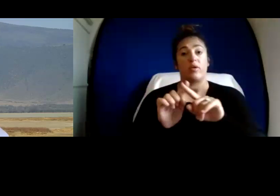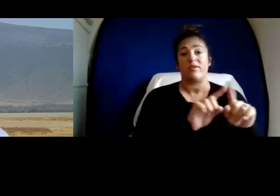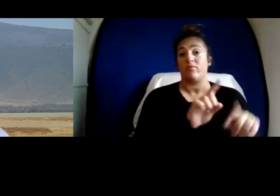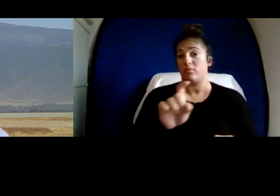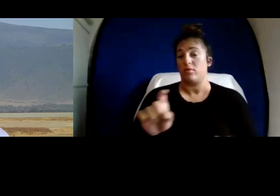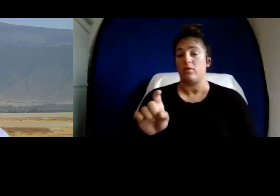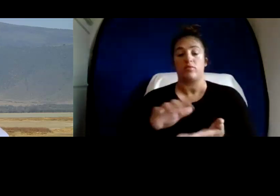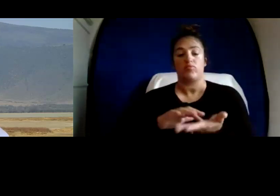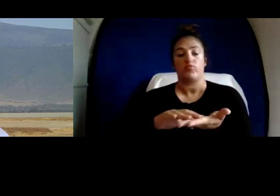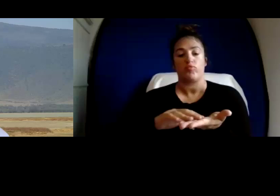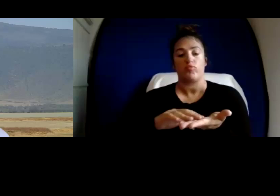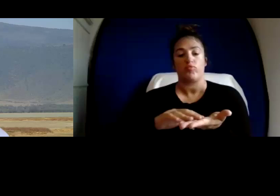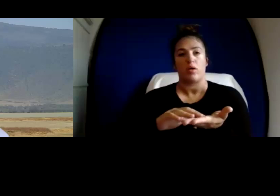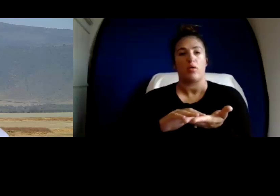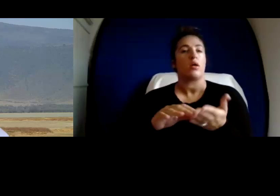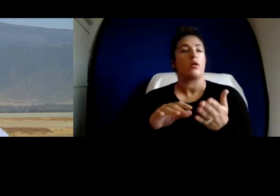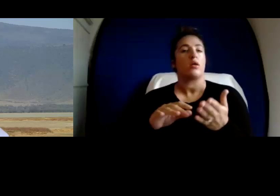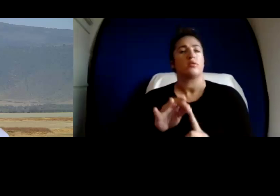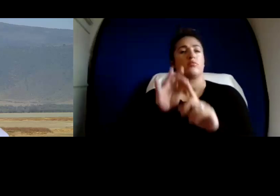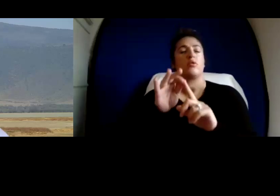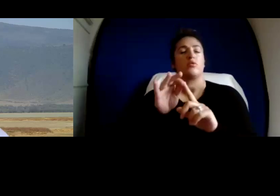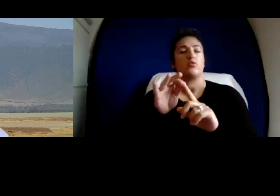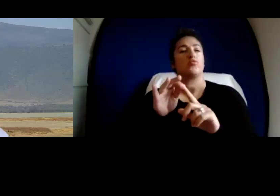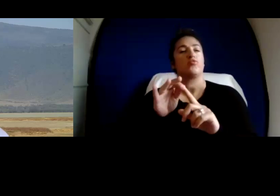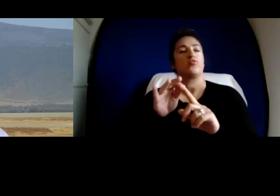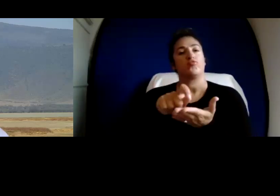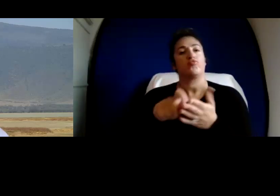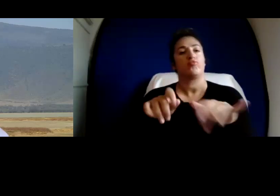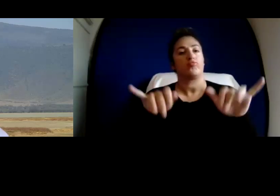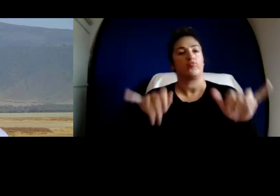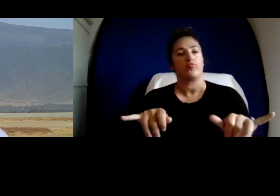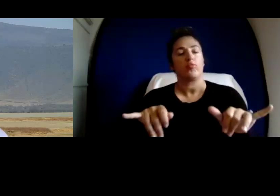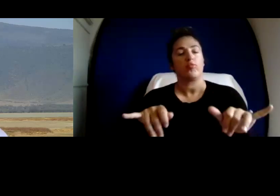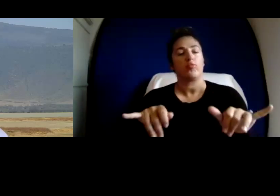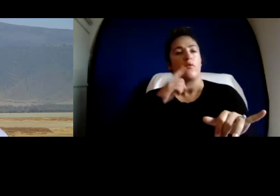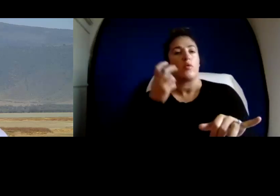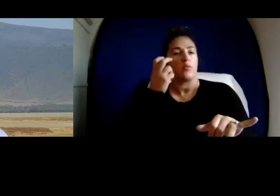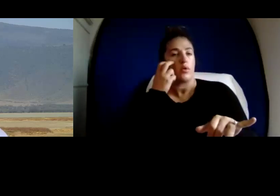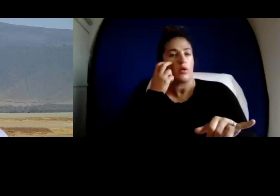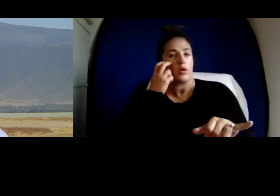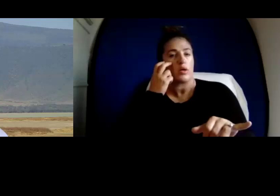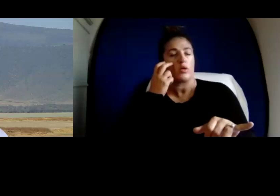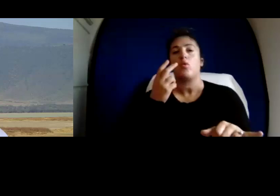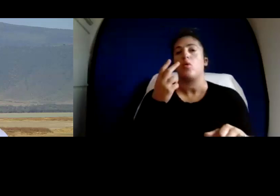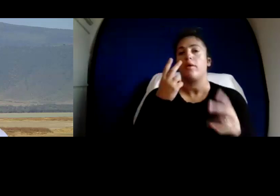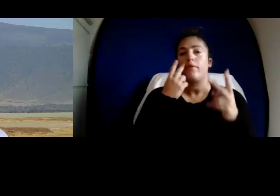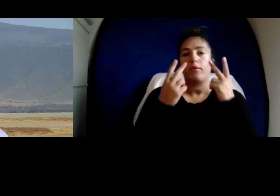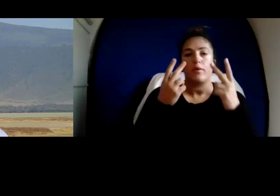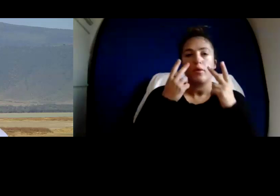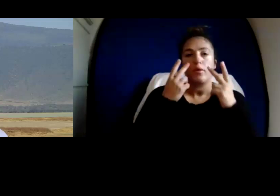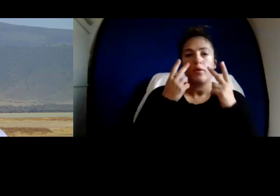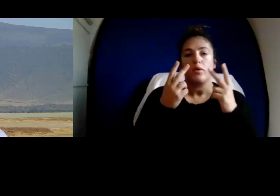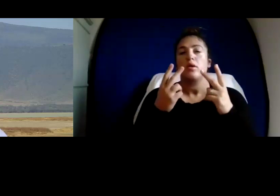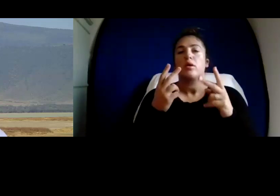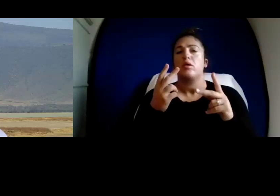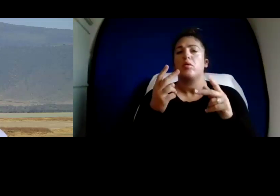a tactile writing system that allows blind and visually impaired people to read and write by touching it. The Braille